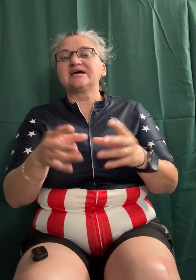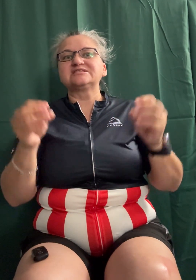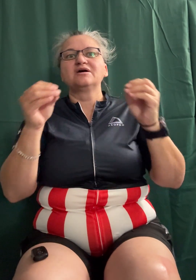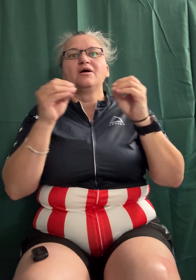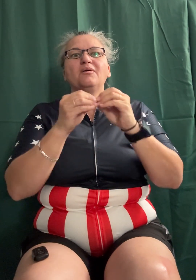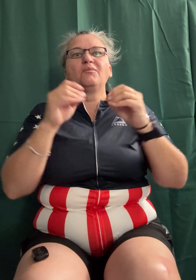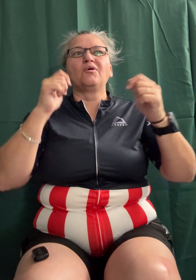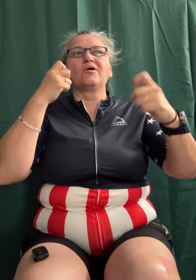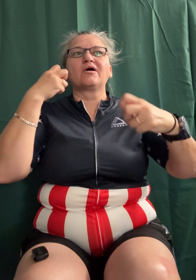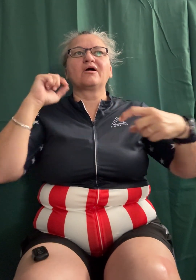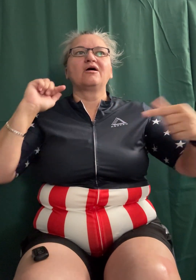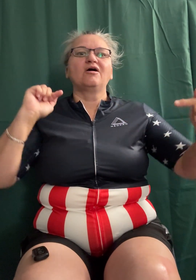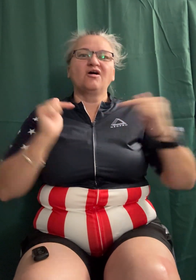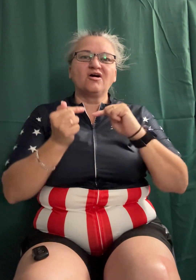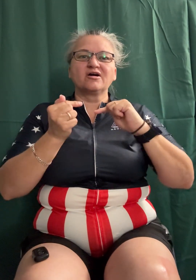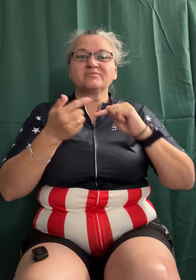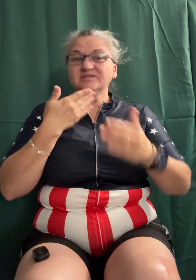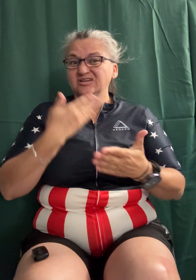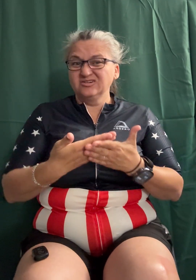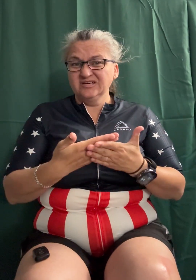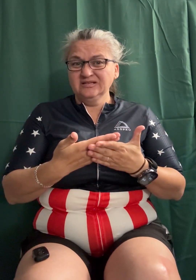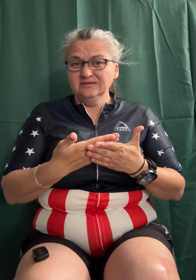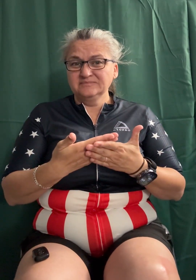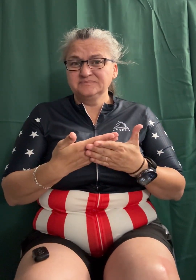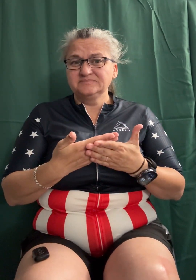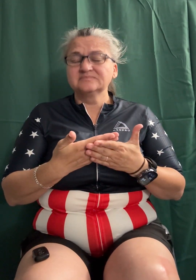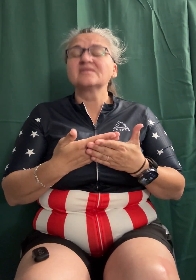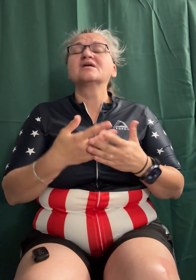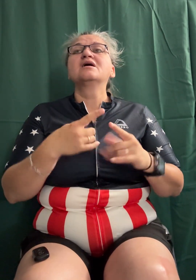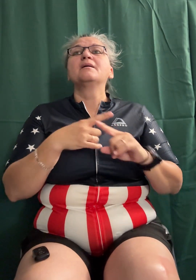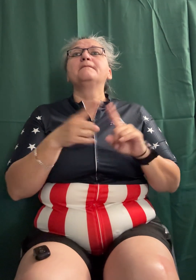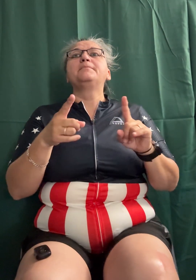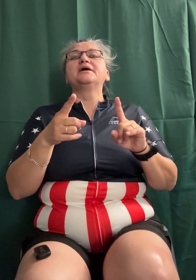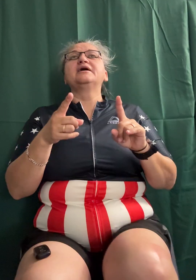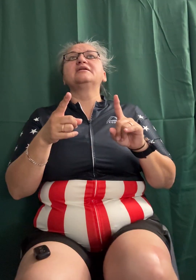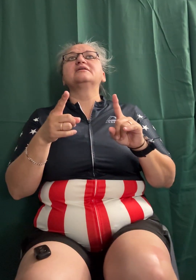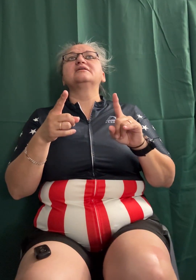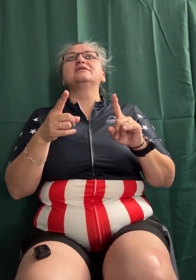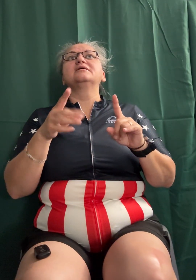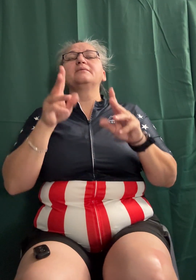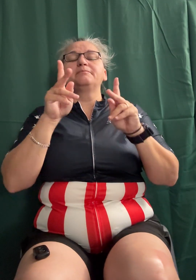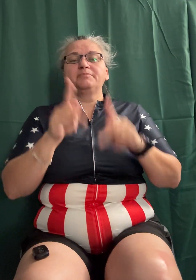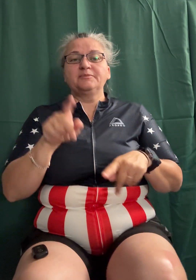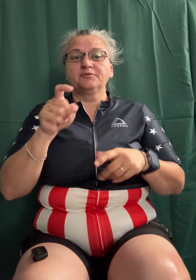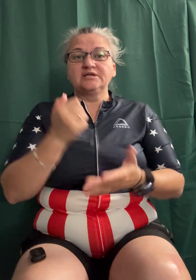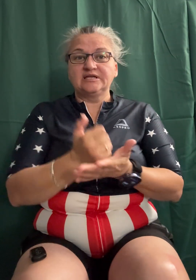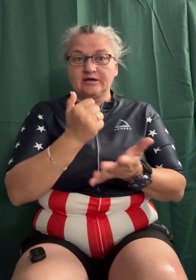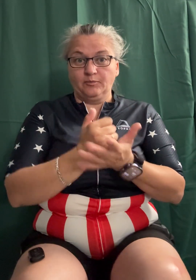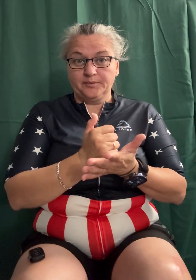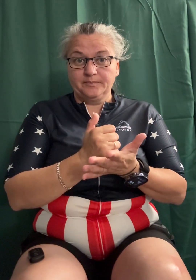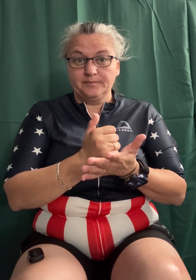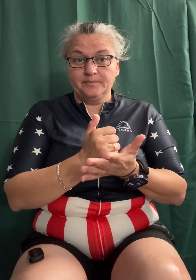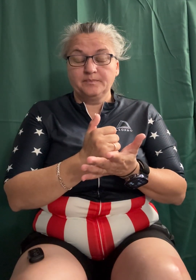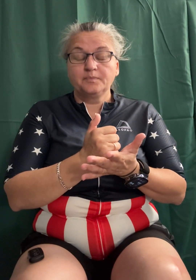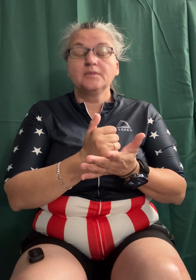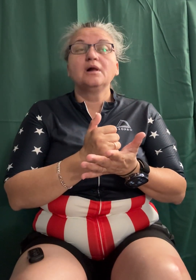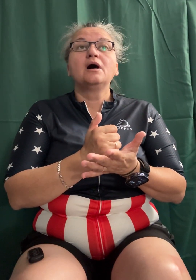that's more harm than good, but people need help.